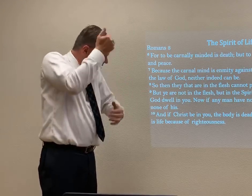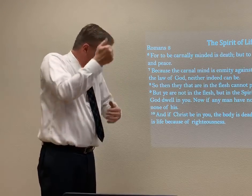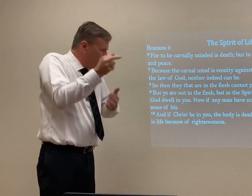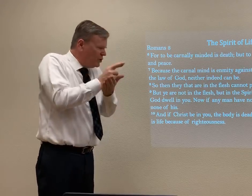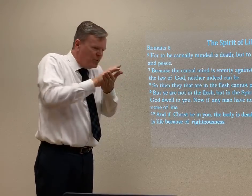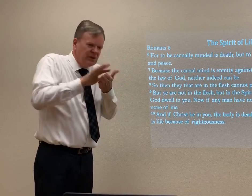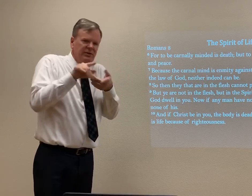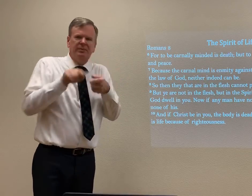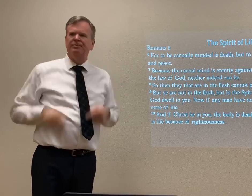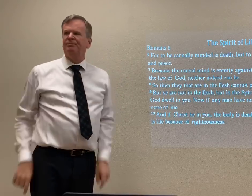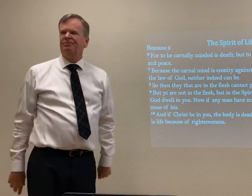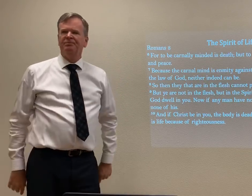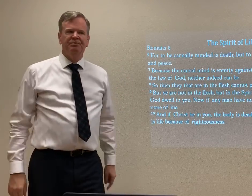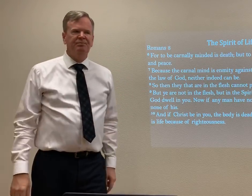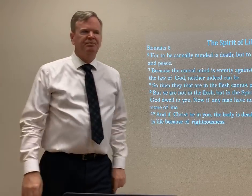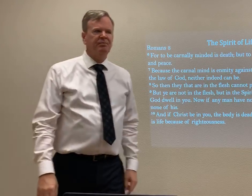life. Because of righteousness.